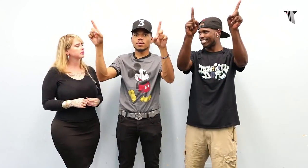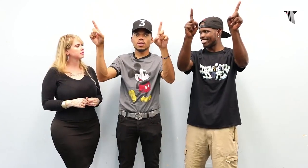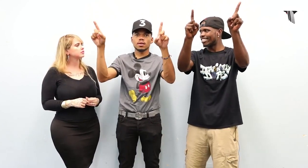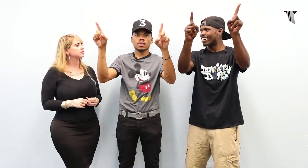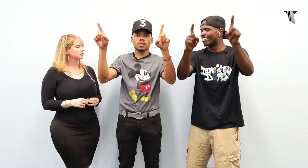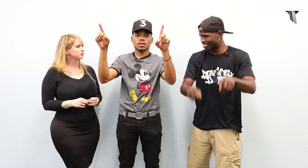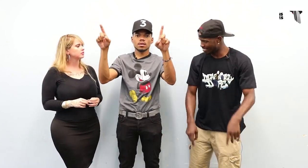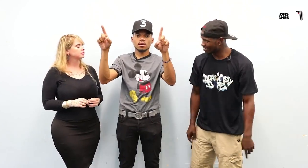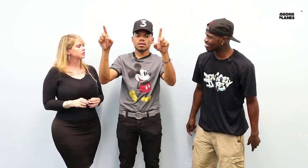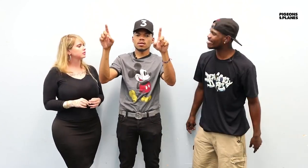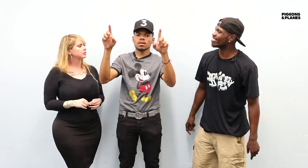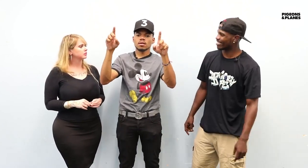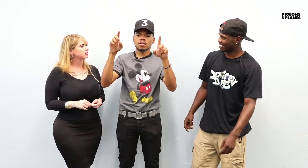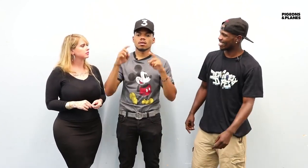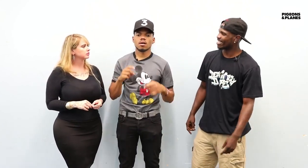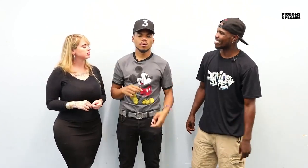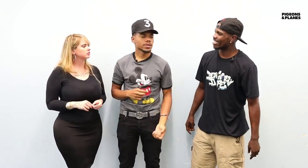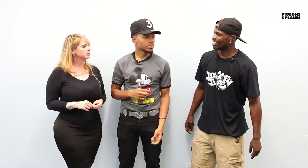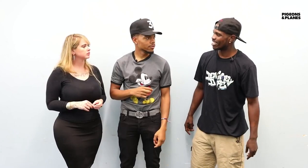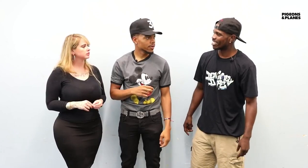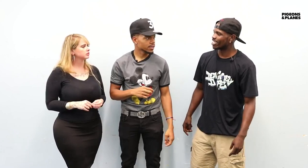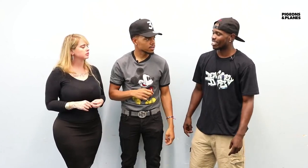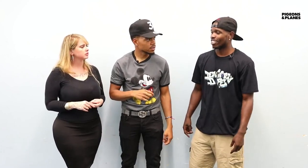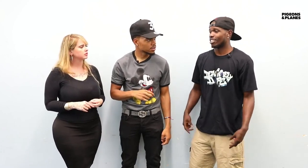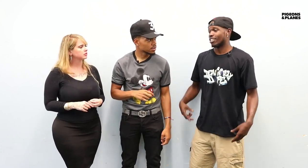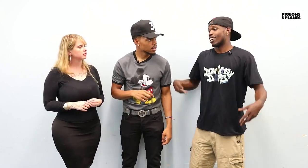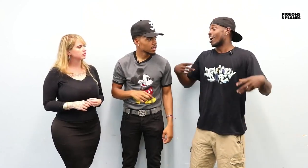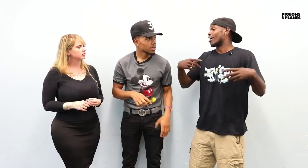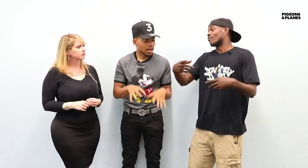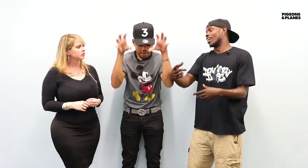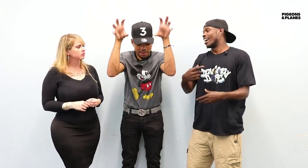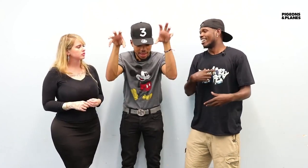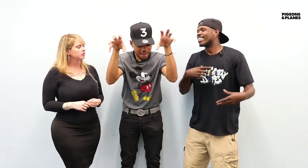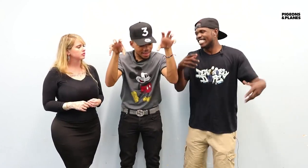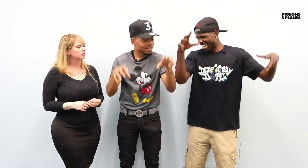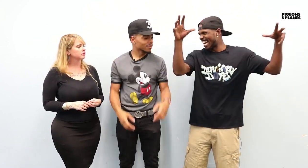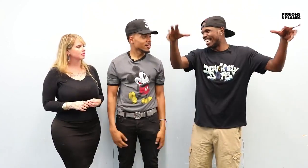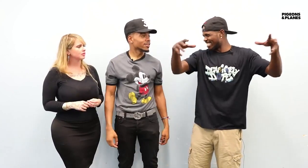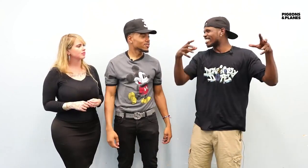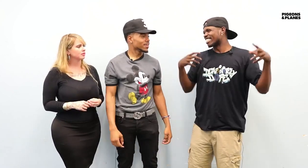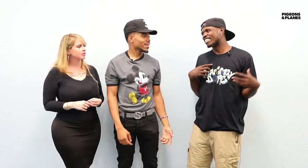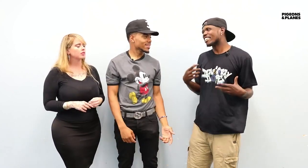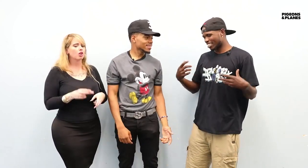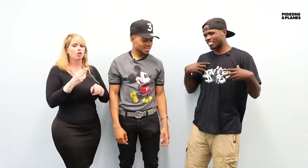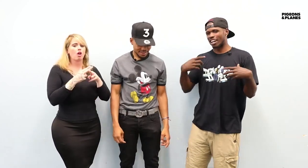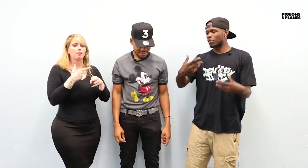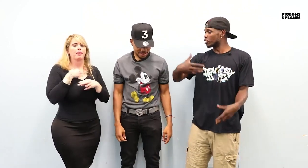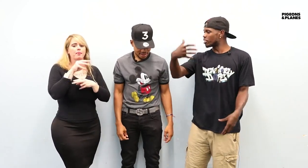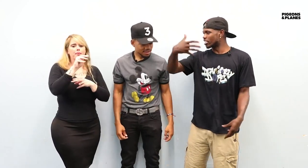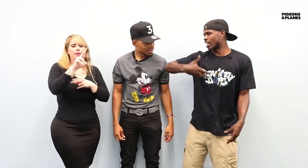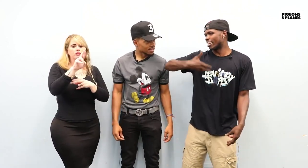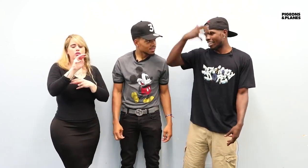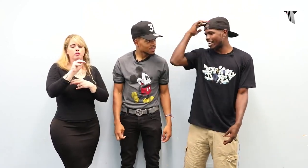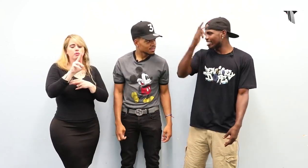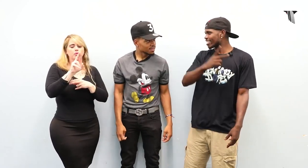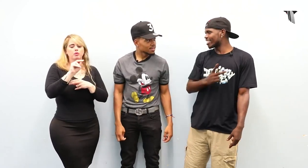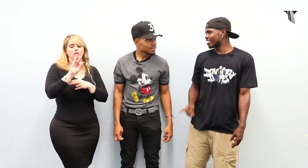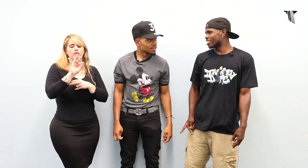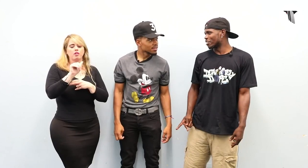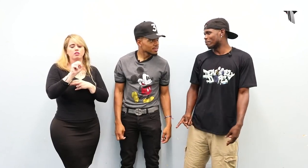be. Mm-hmm. Call me Mr. Mufasa. I like that. Yeah. I'm trying to do that. Because I was used to say Lion King, but